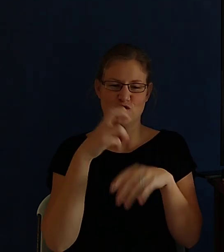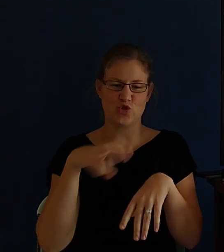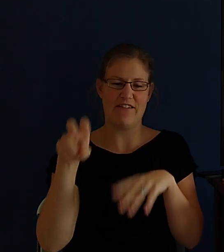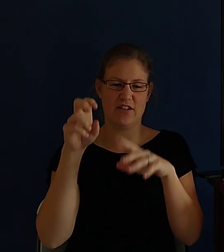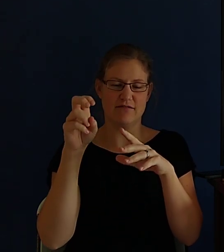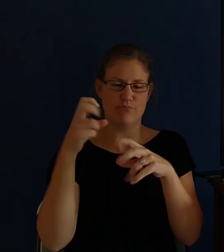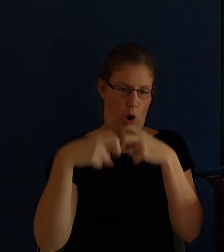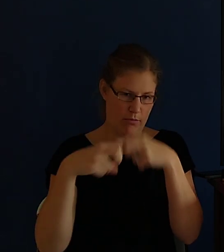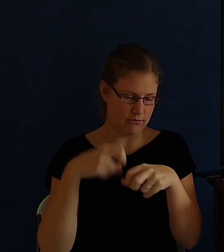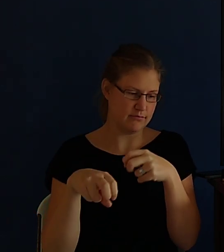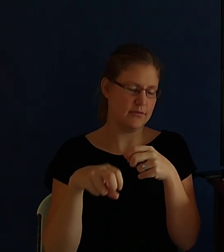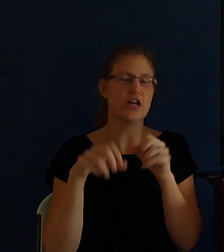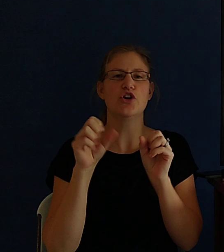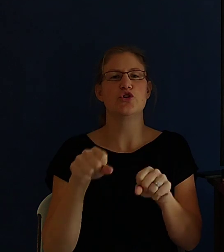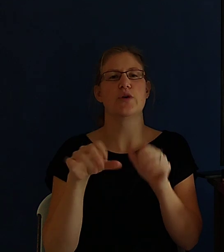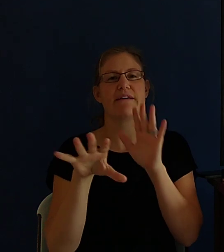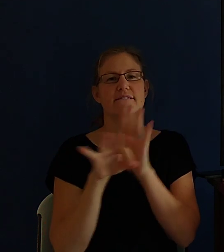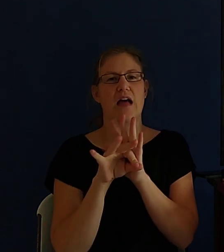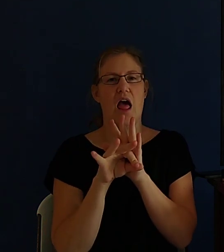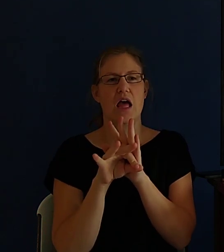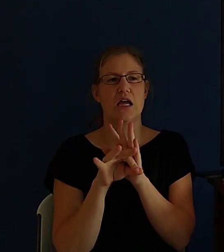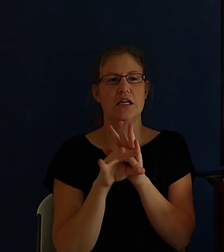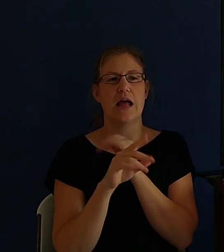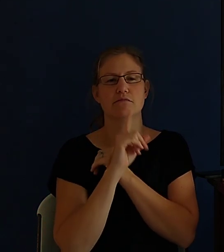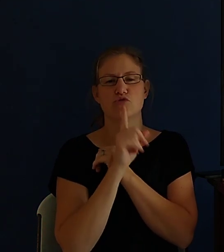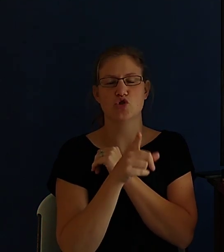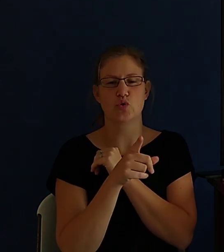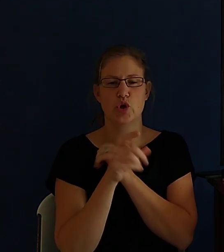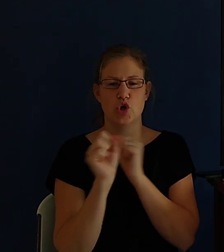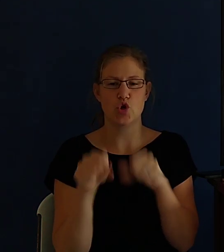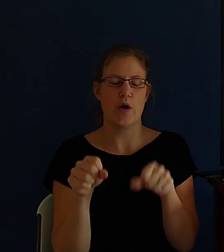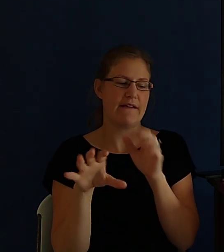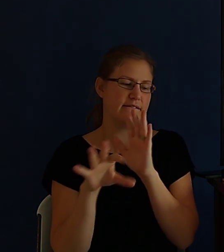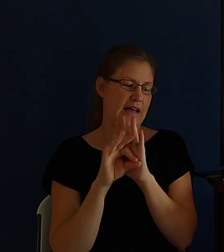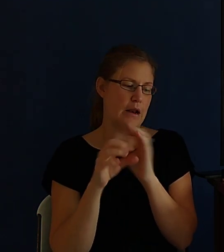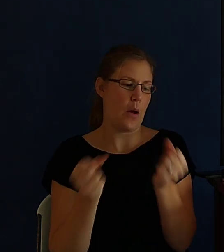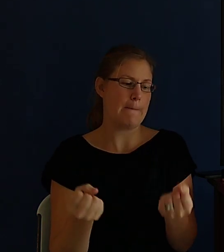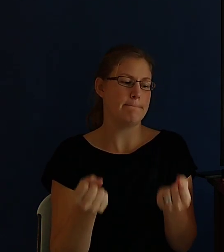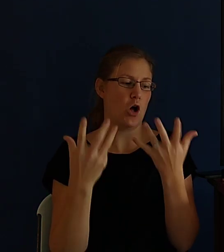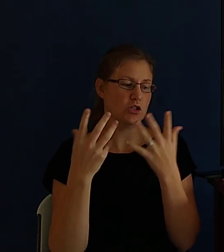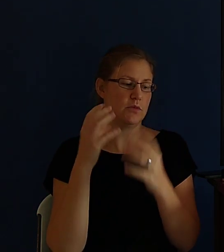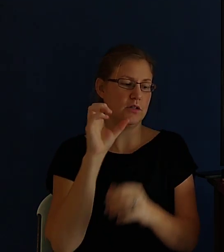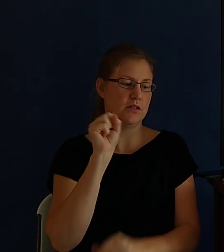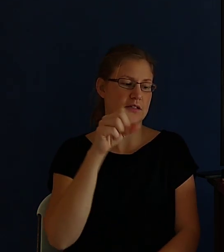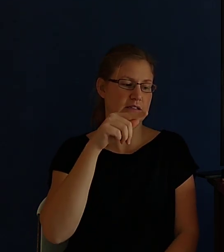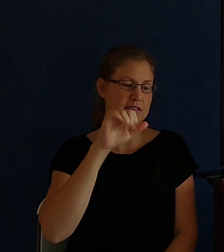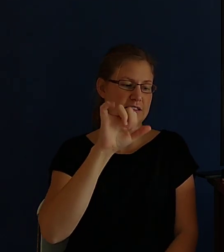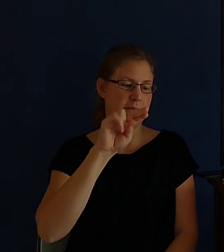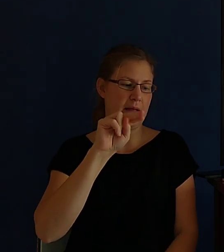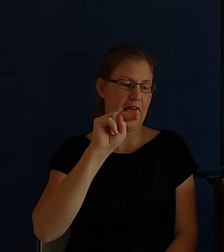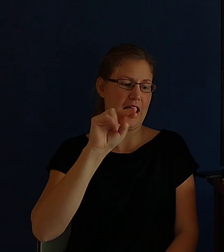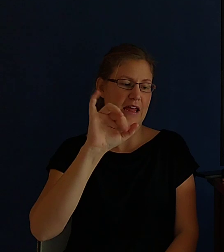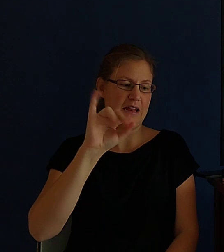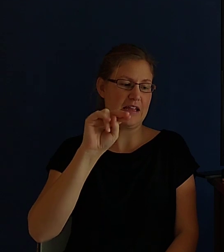find, I'm sure that you can find multiple spanning tree, but how, the question